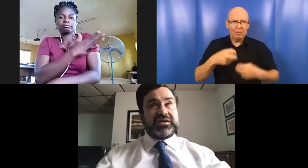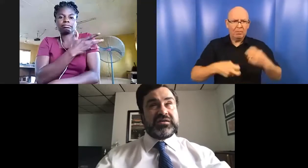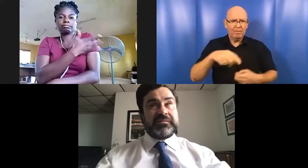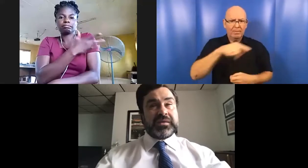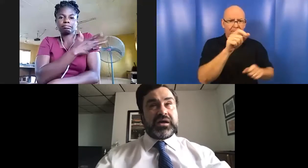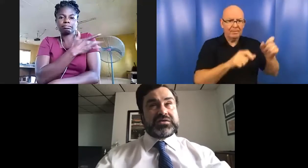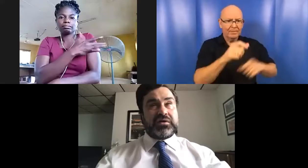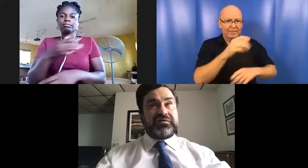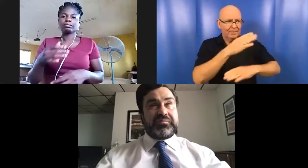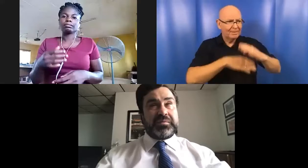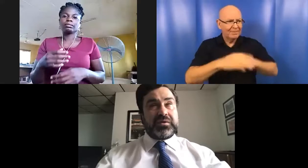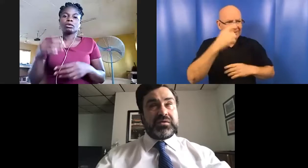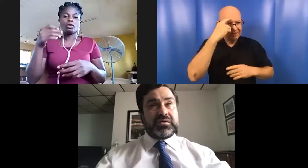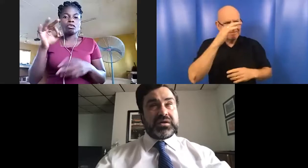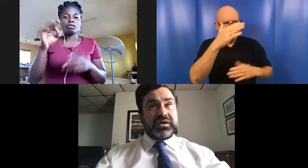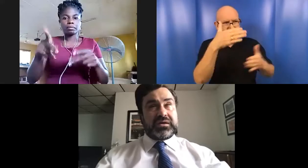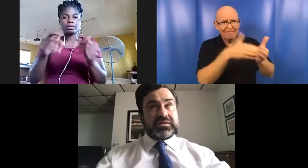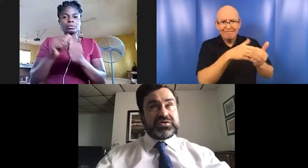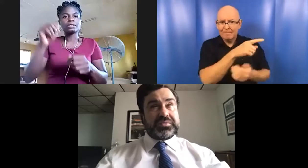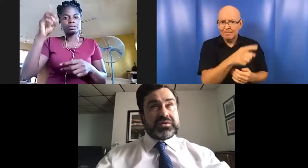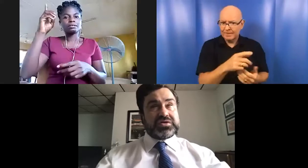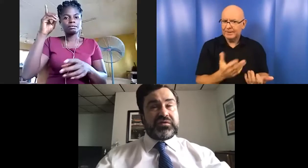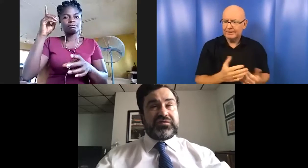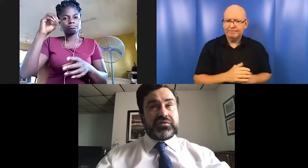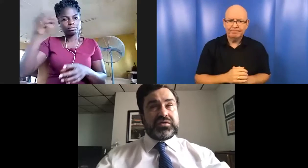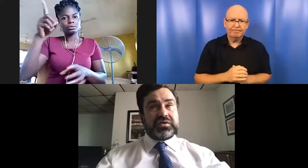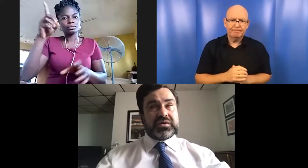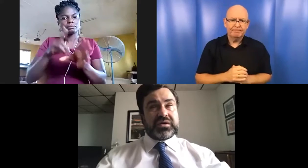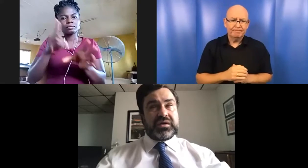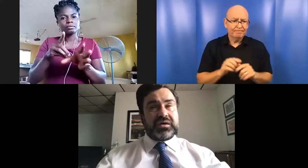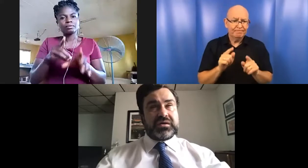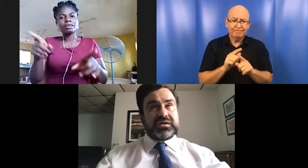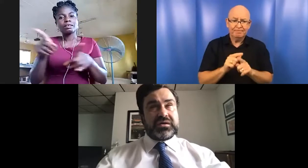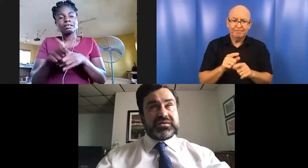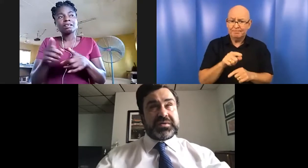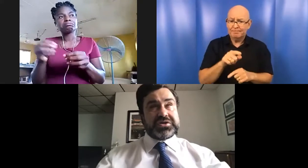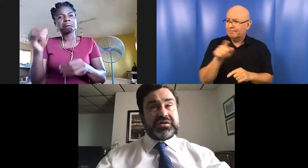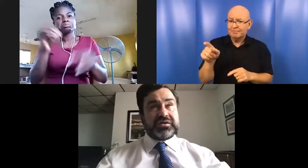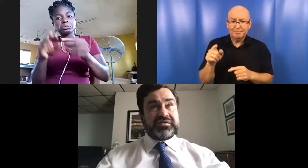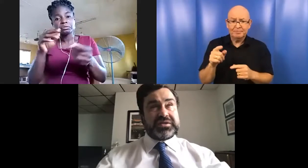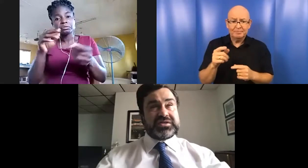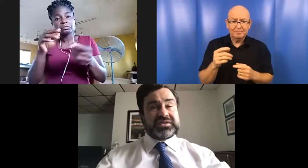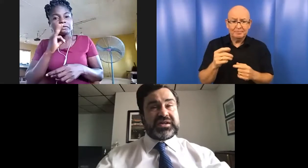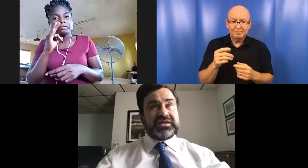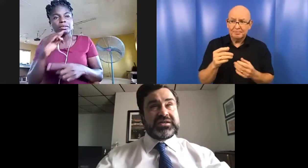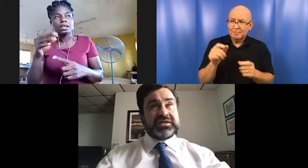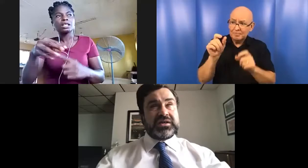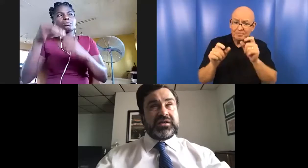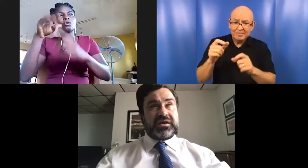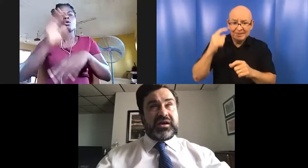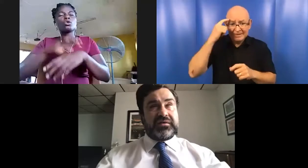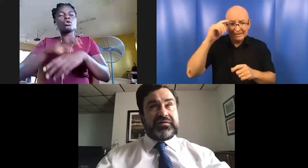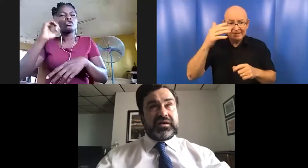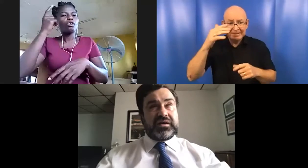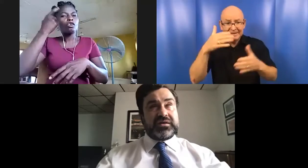and lots of people, or like contributors of food, or especially on the government's side,